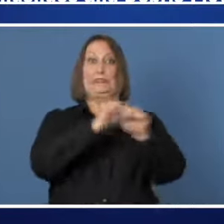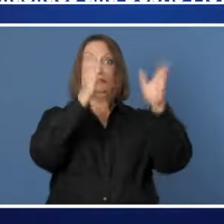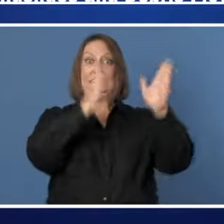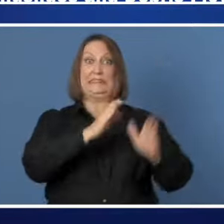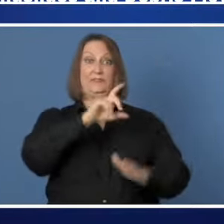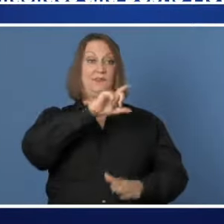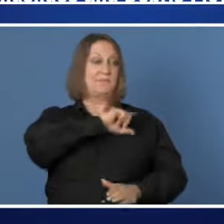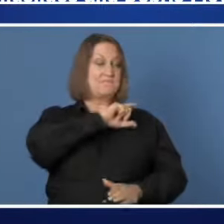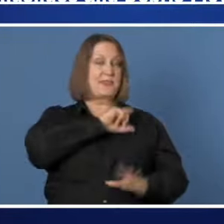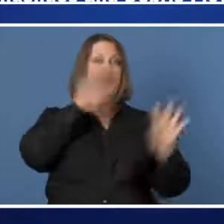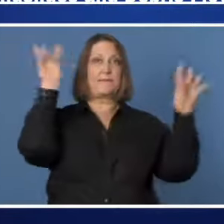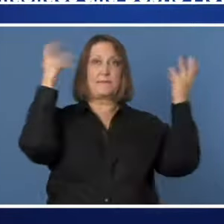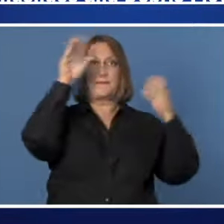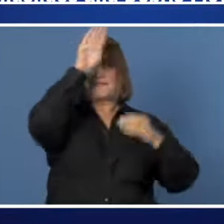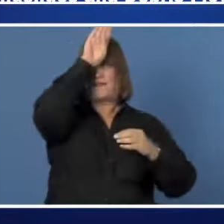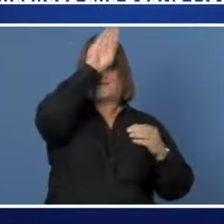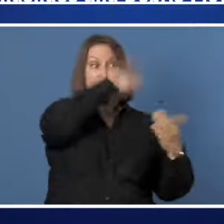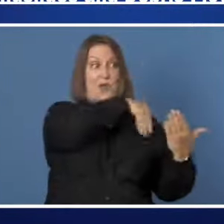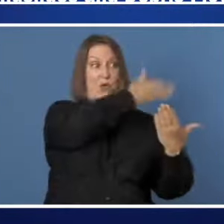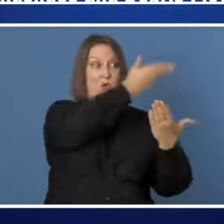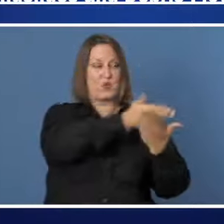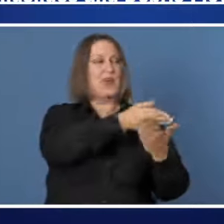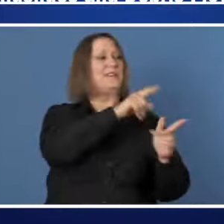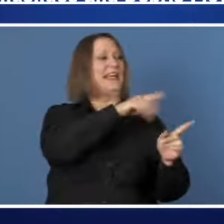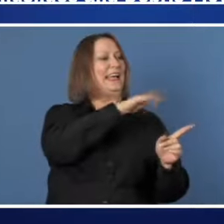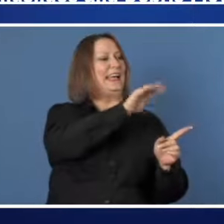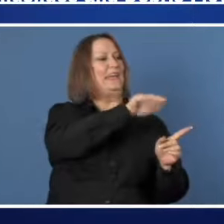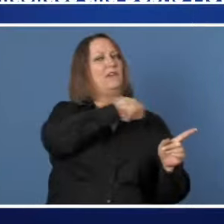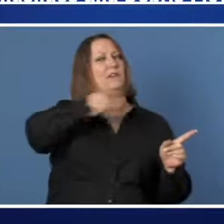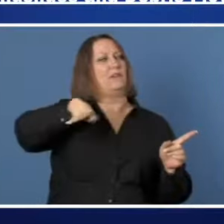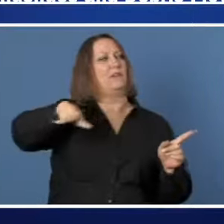Direct rescuers to their locations.